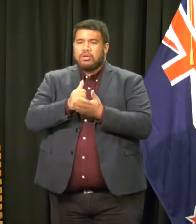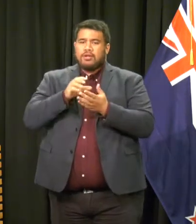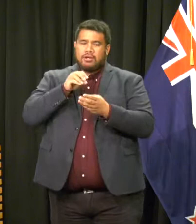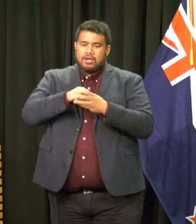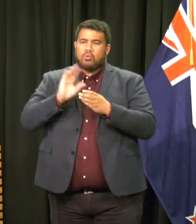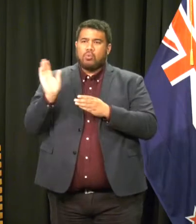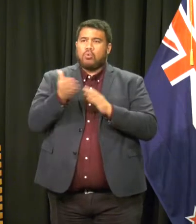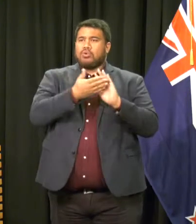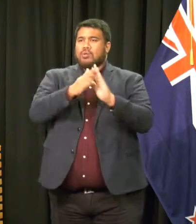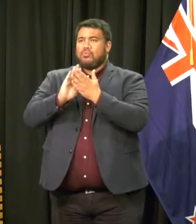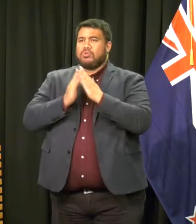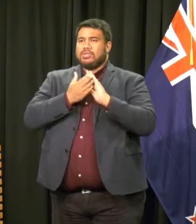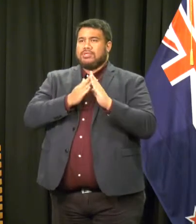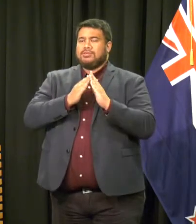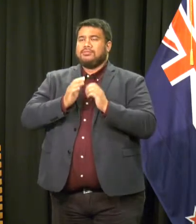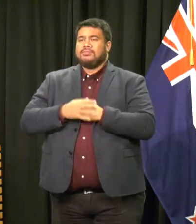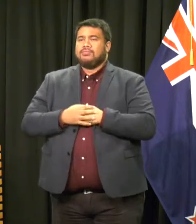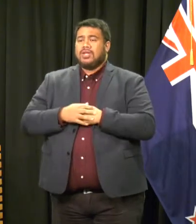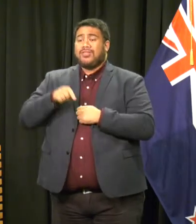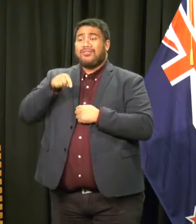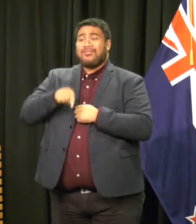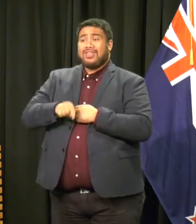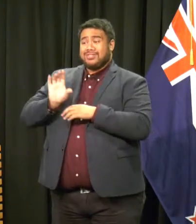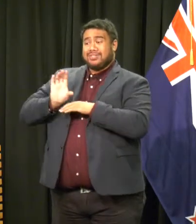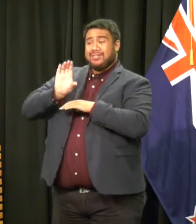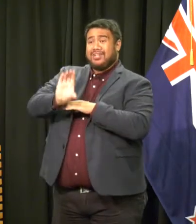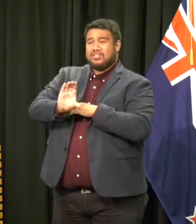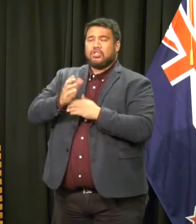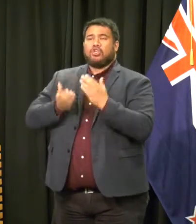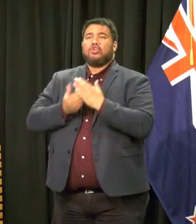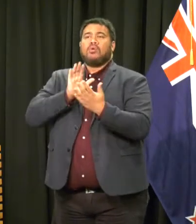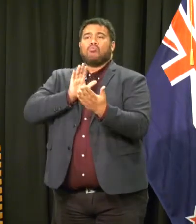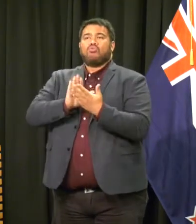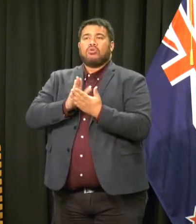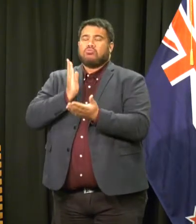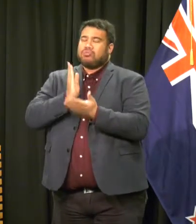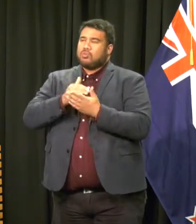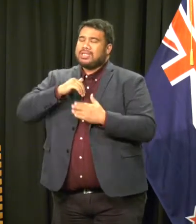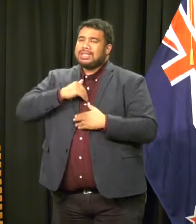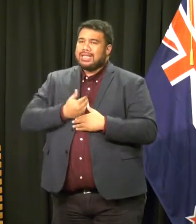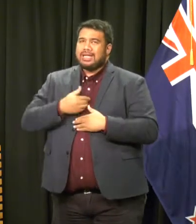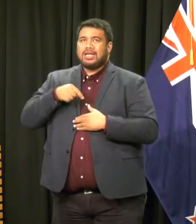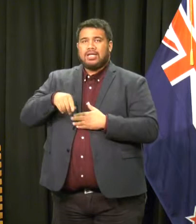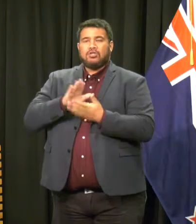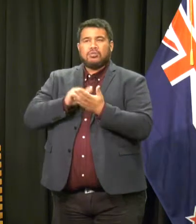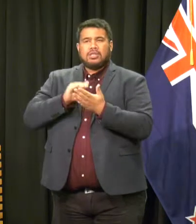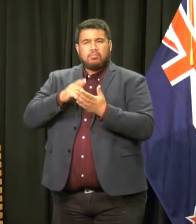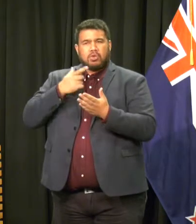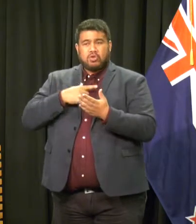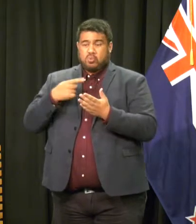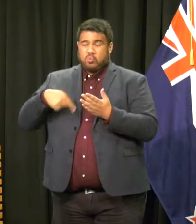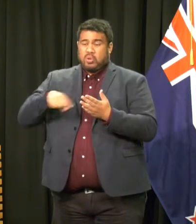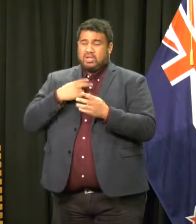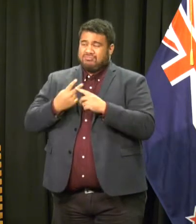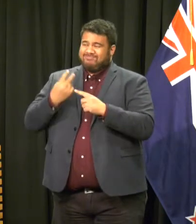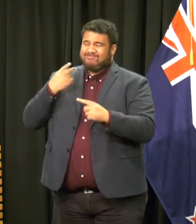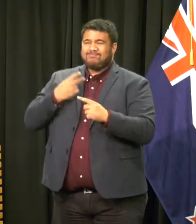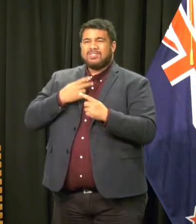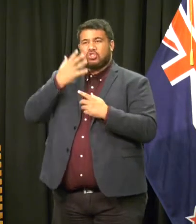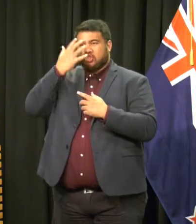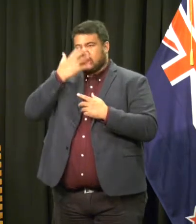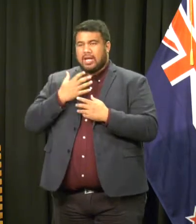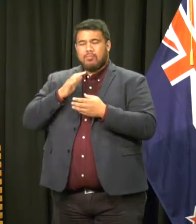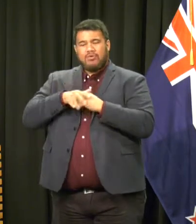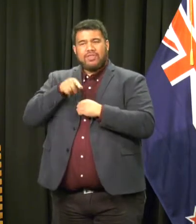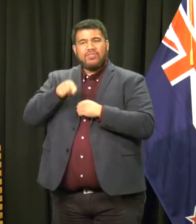is a new and collaborative and necessary approach that we're taking to tackle one of our country's most disturbing, most shameful